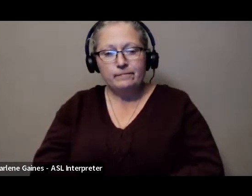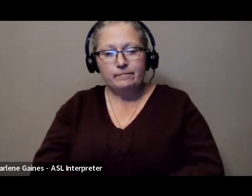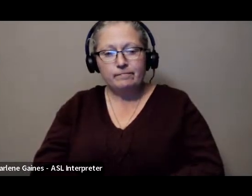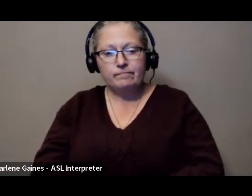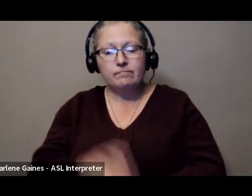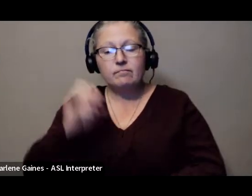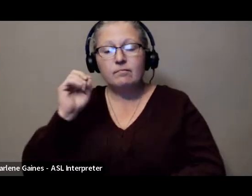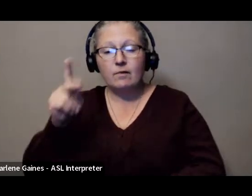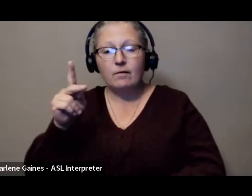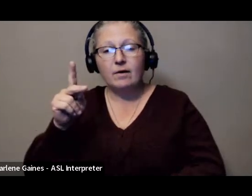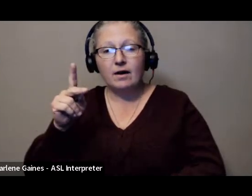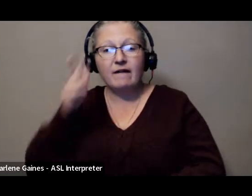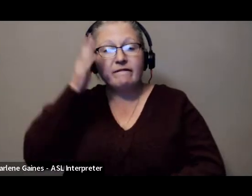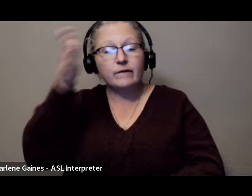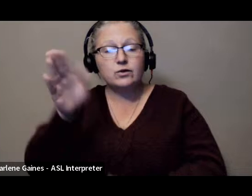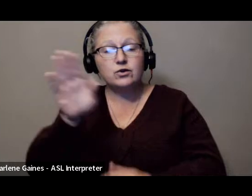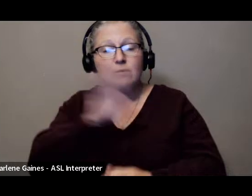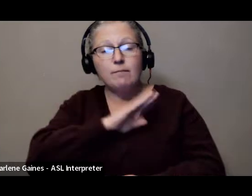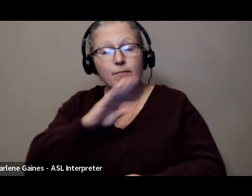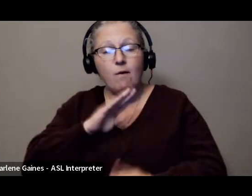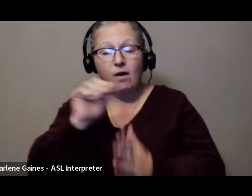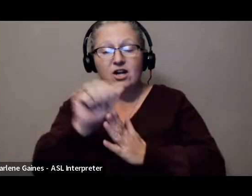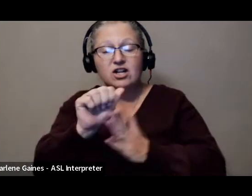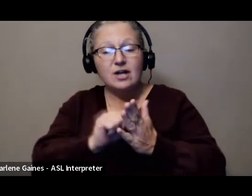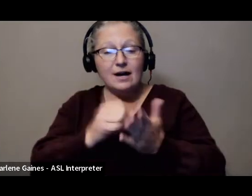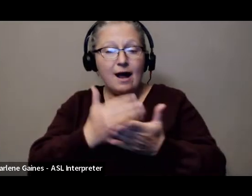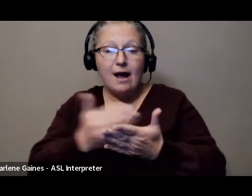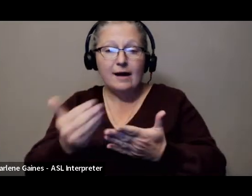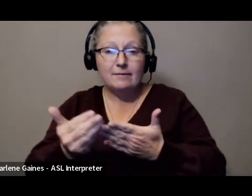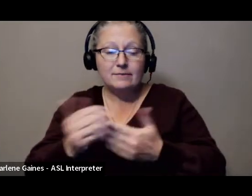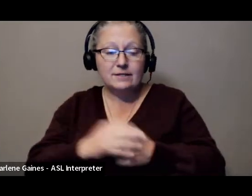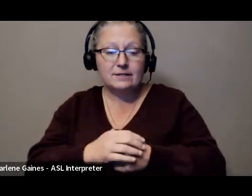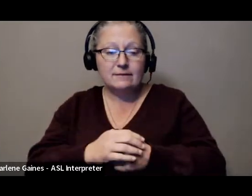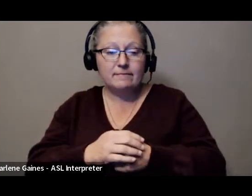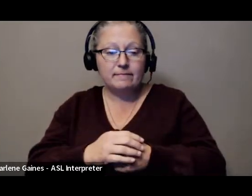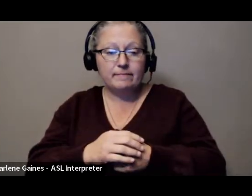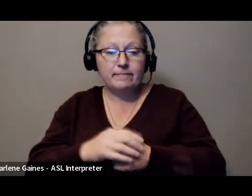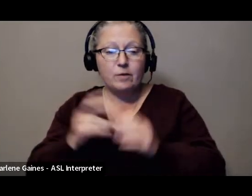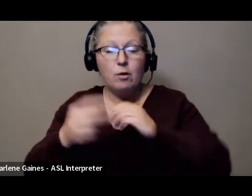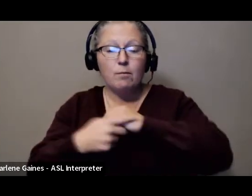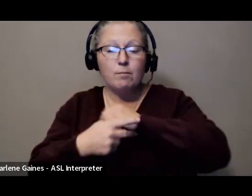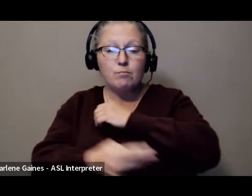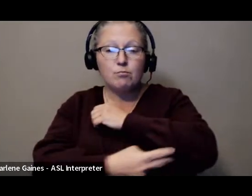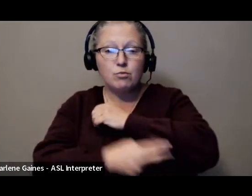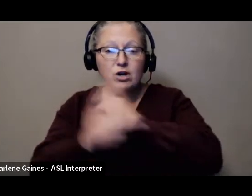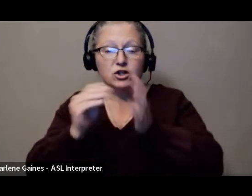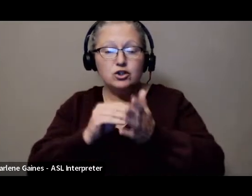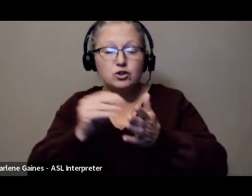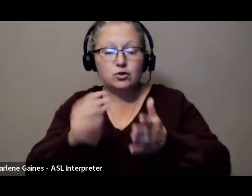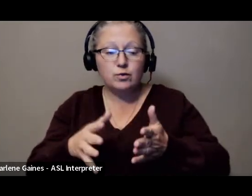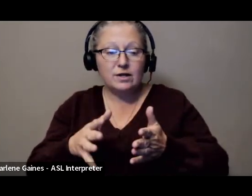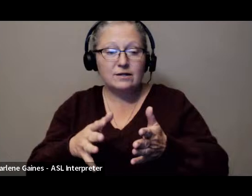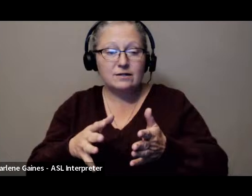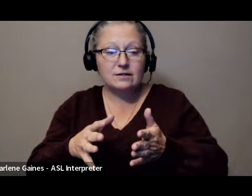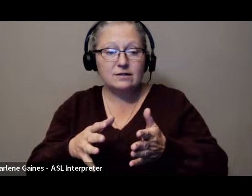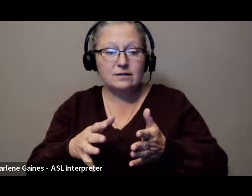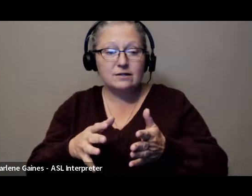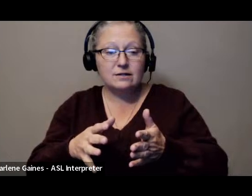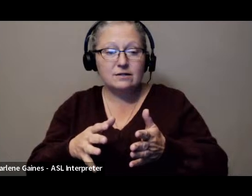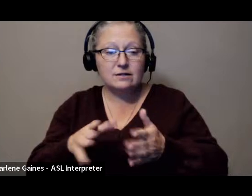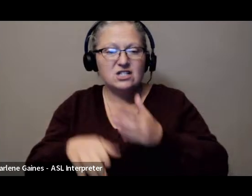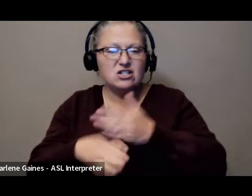Okay, future board agenda items. The bridge students with their